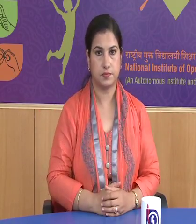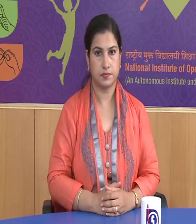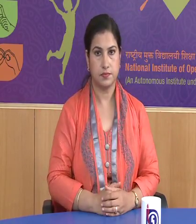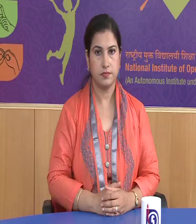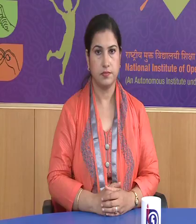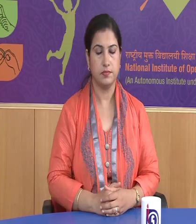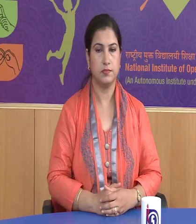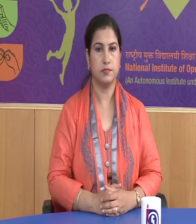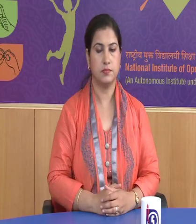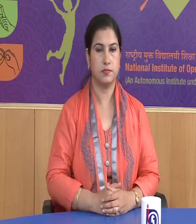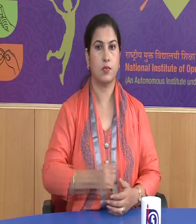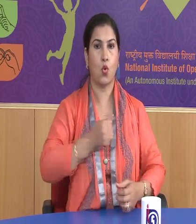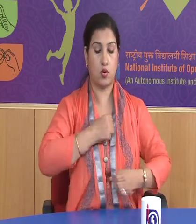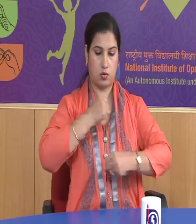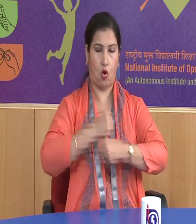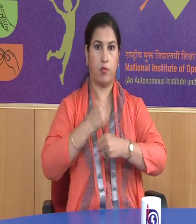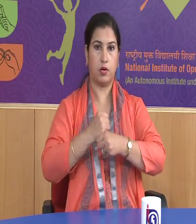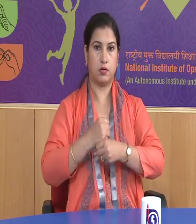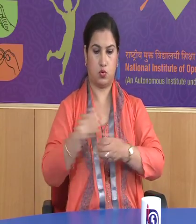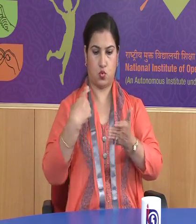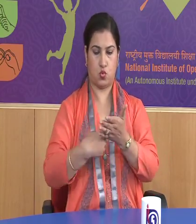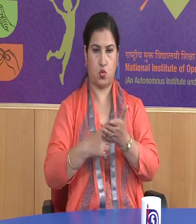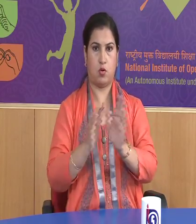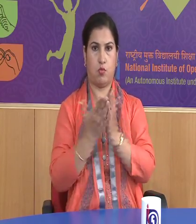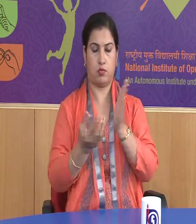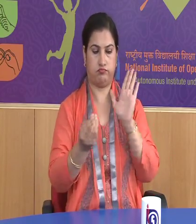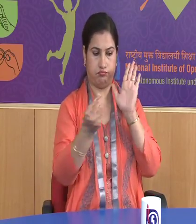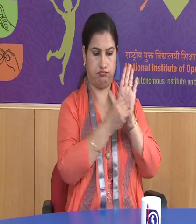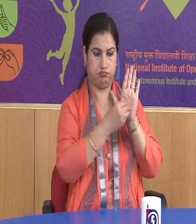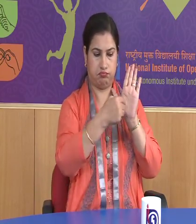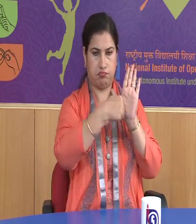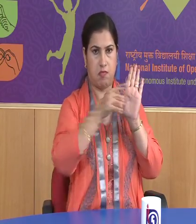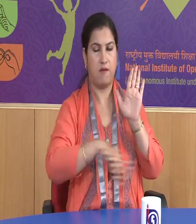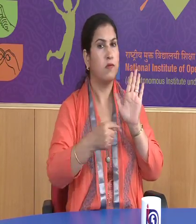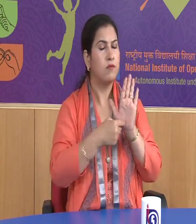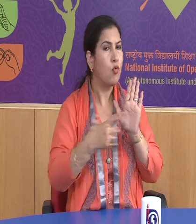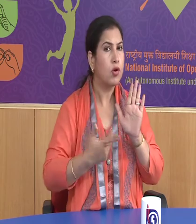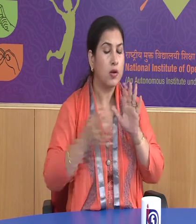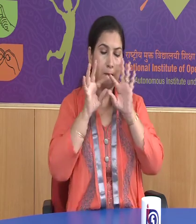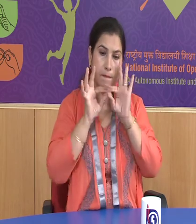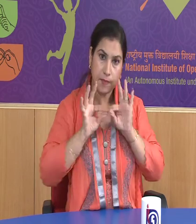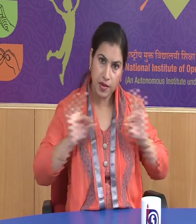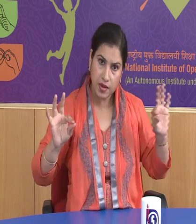Our constitution lays stress on the ideas of peace and security.